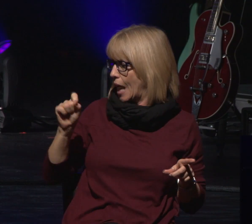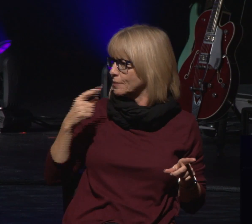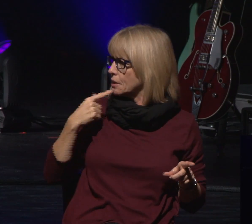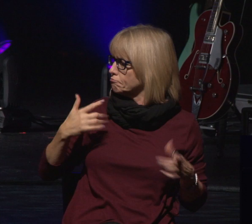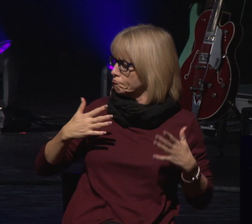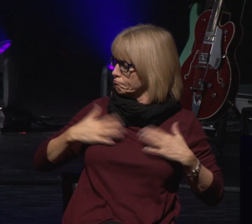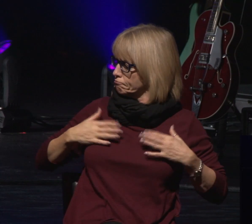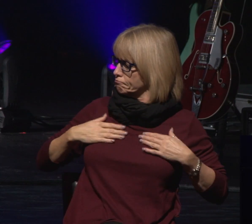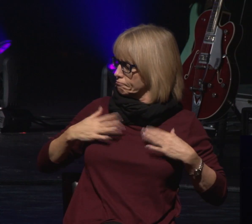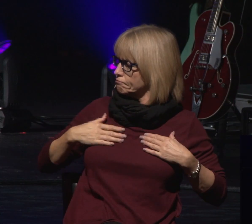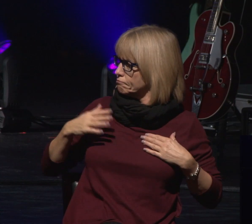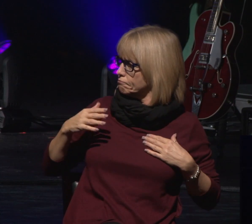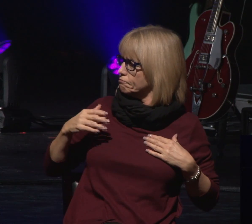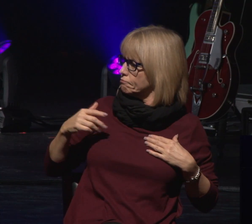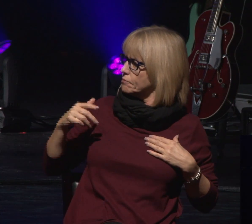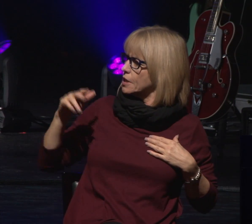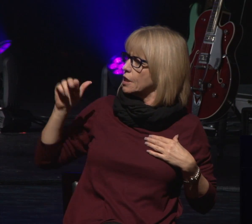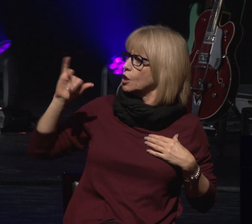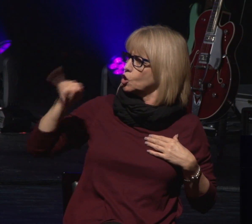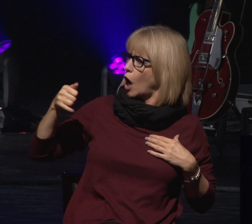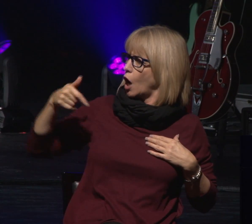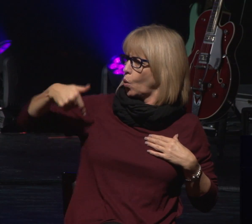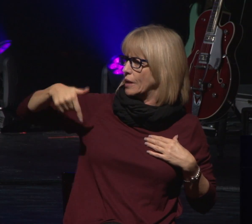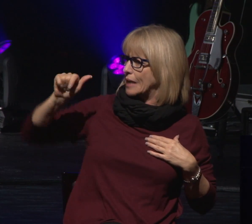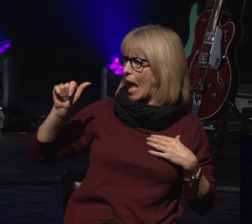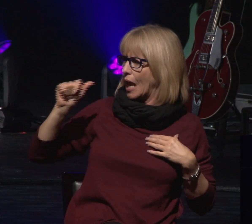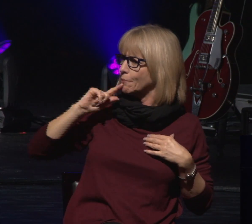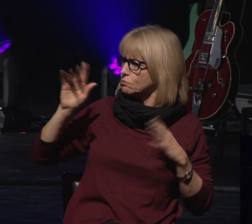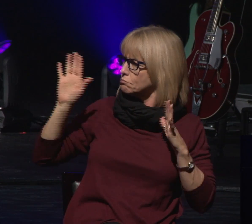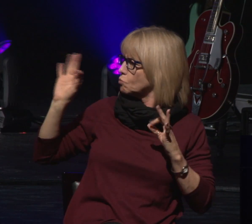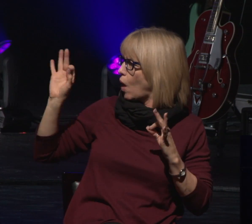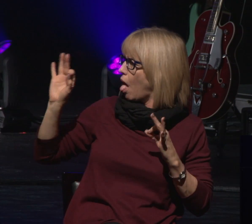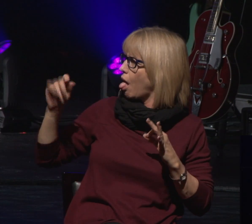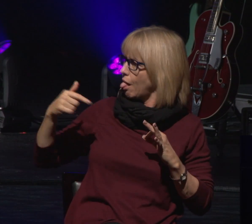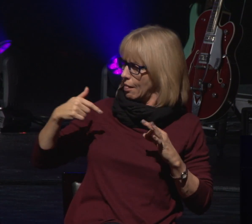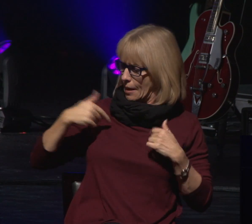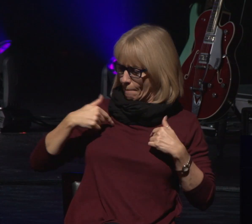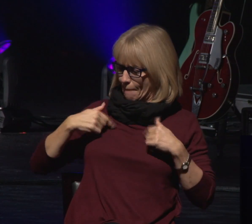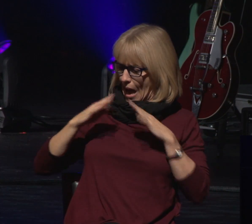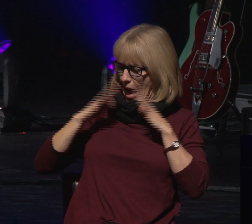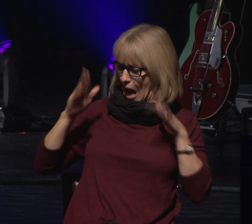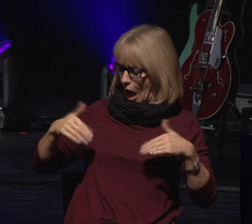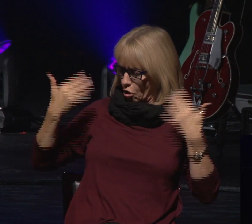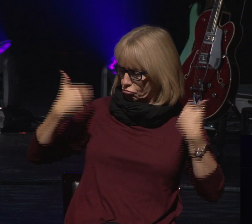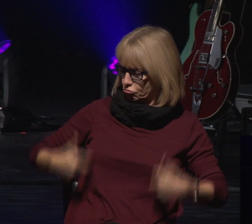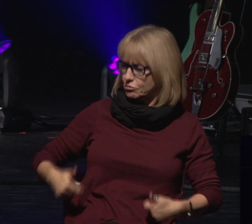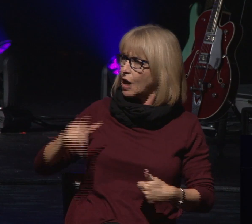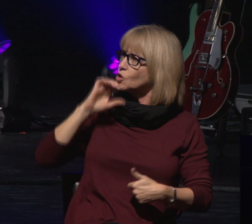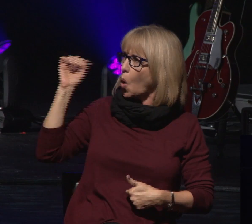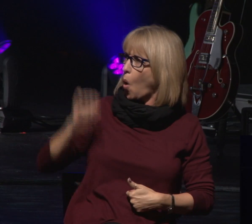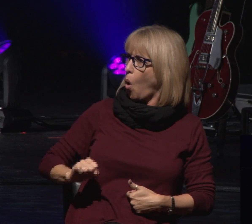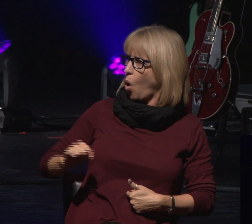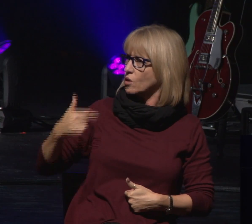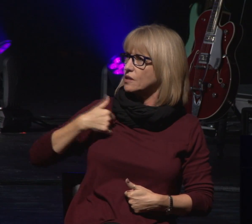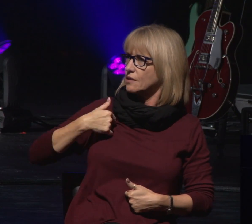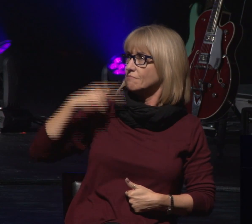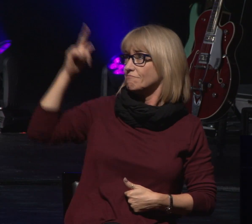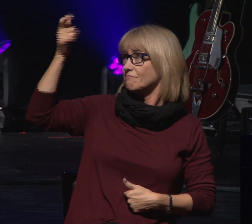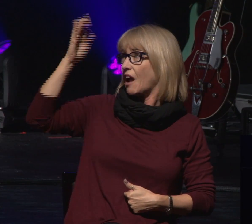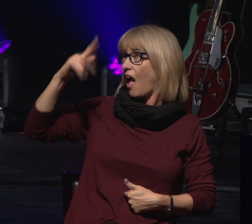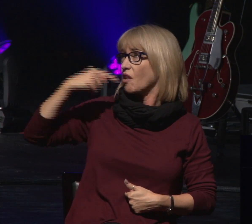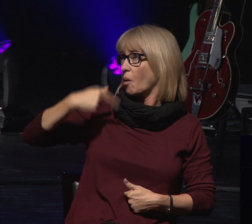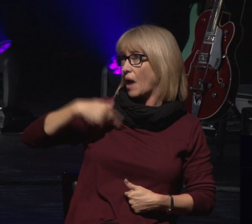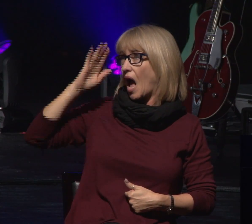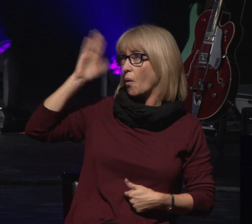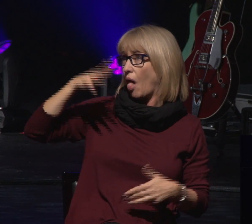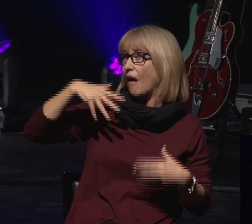well. The house in which he's been living in is dilapidated and old, and he has received word from its maker that he must vacate soon. But